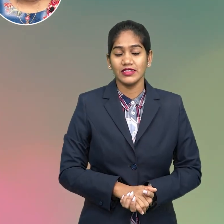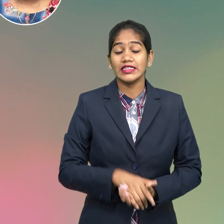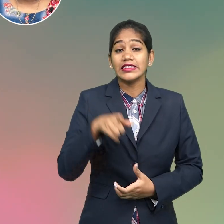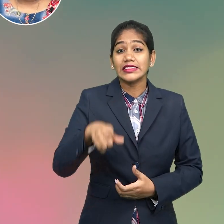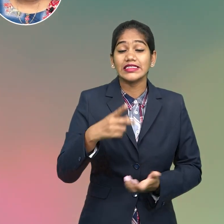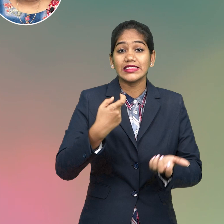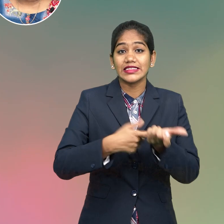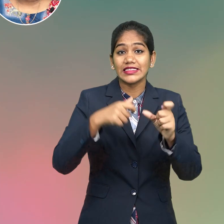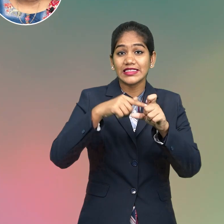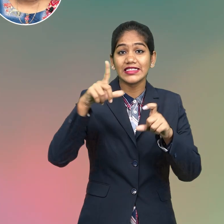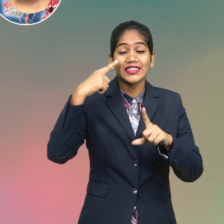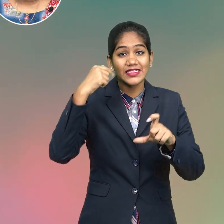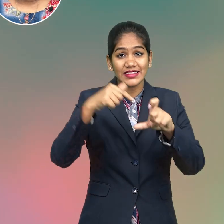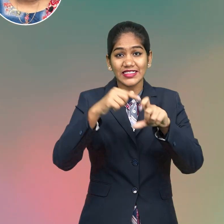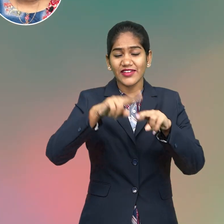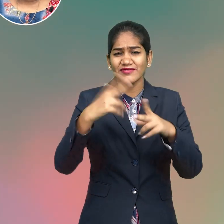Relief.